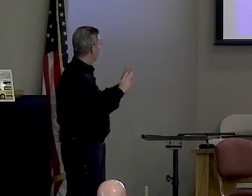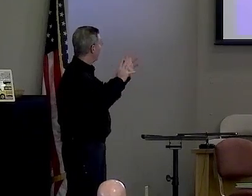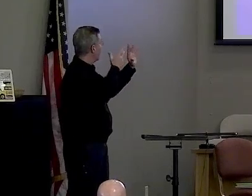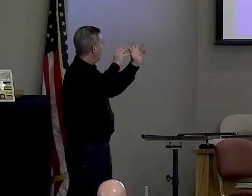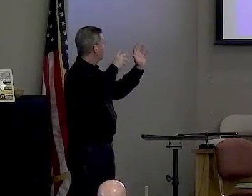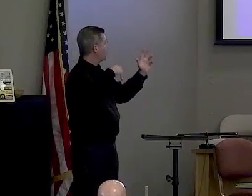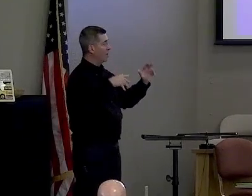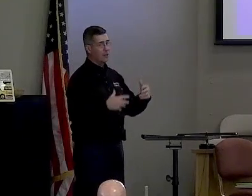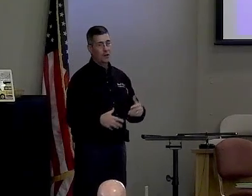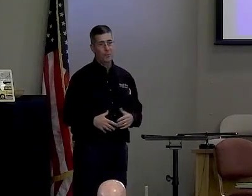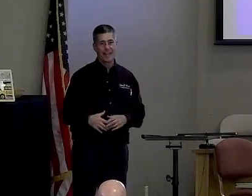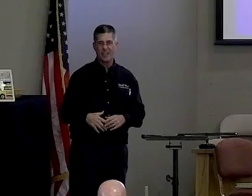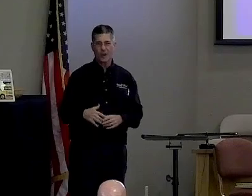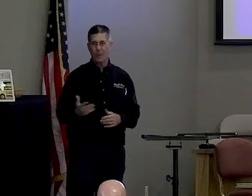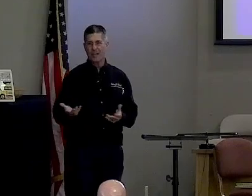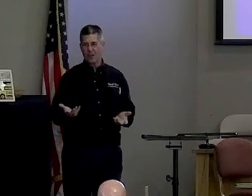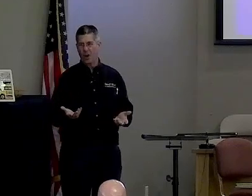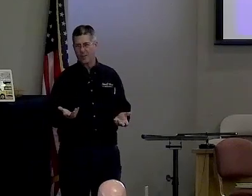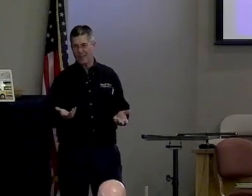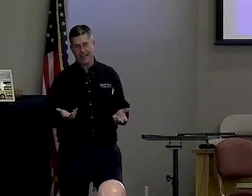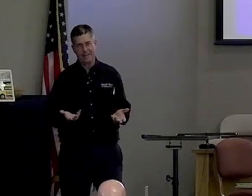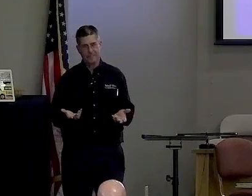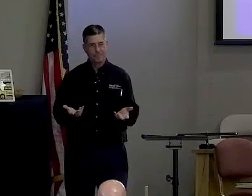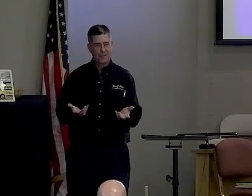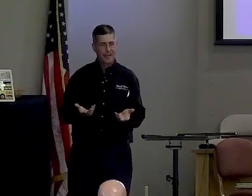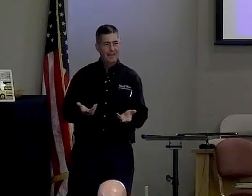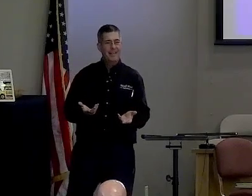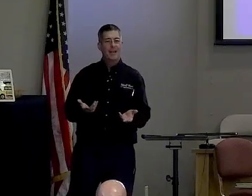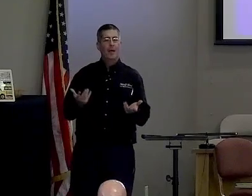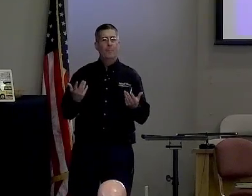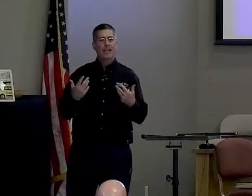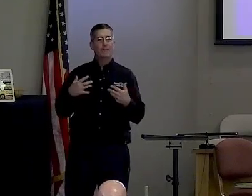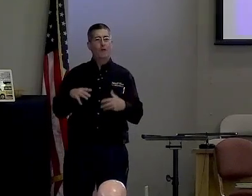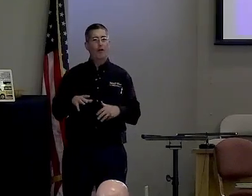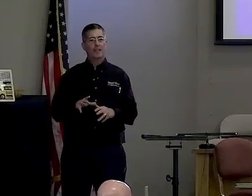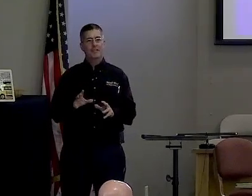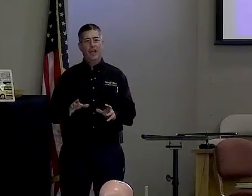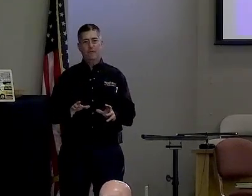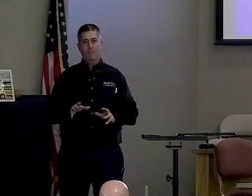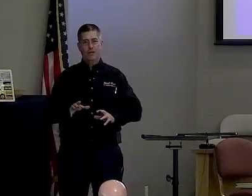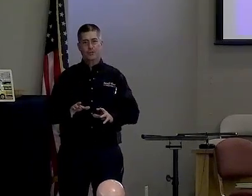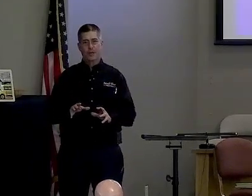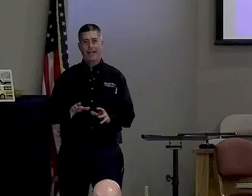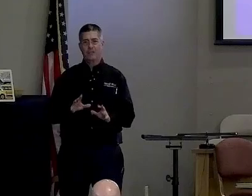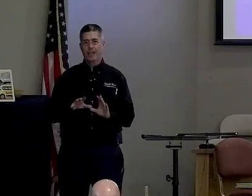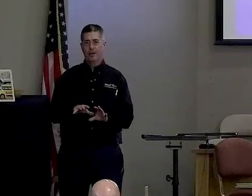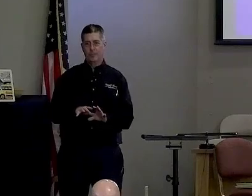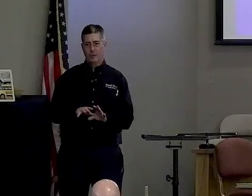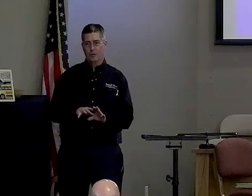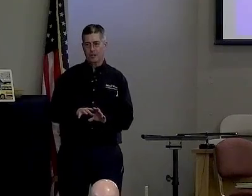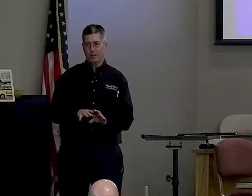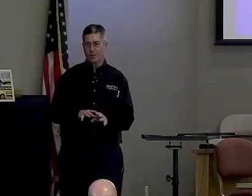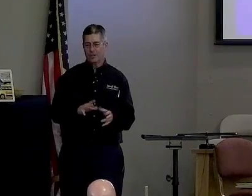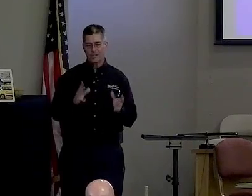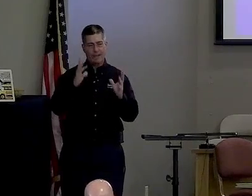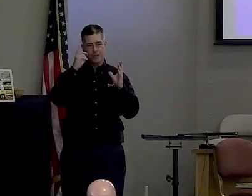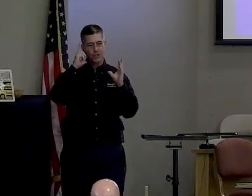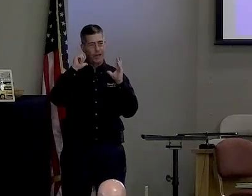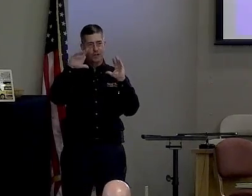different parts of interpreting. Interpreting is a hard thing. Being involved in deaf ministry as a hearing person, we just have to change our